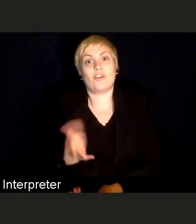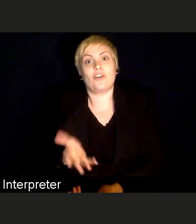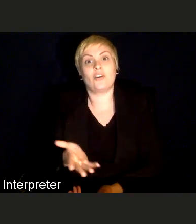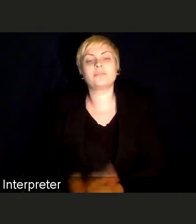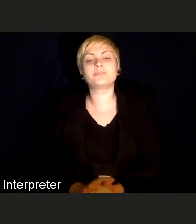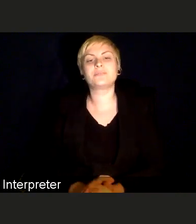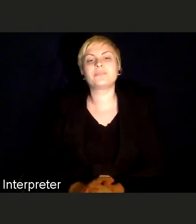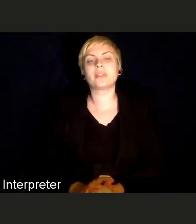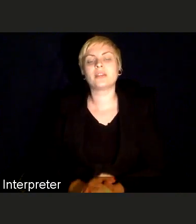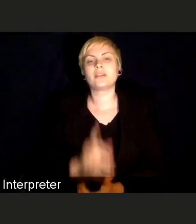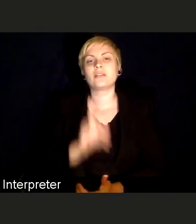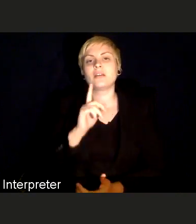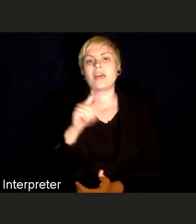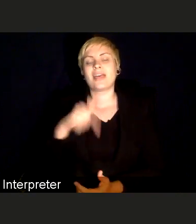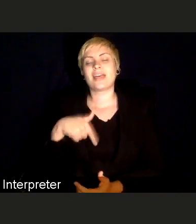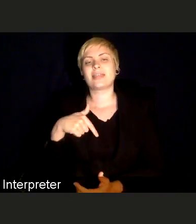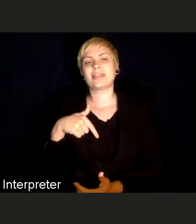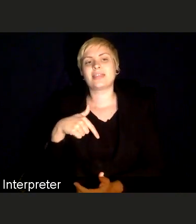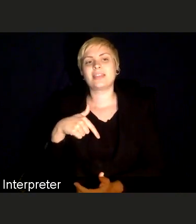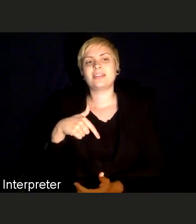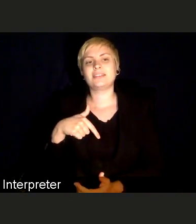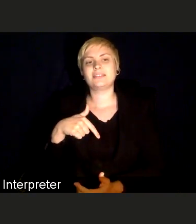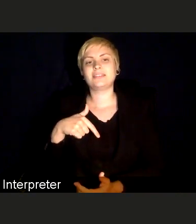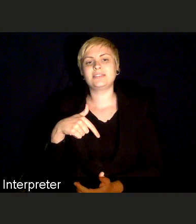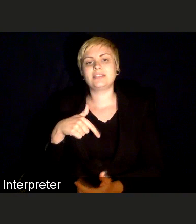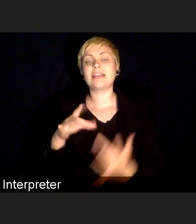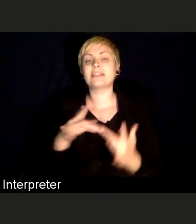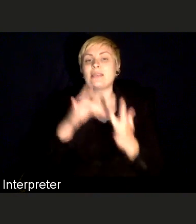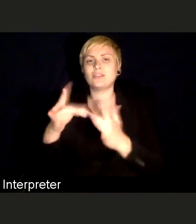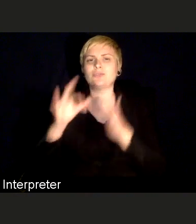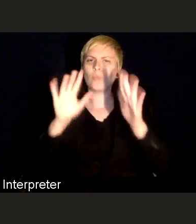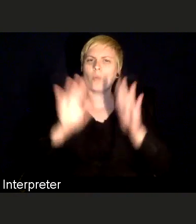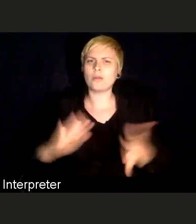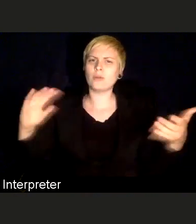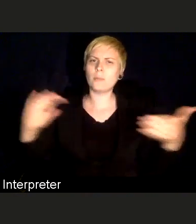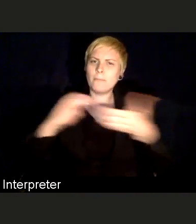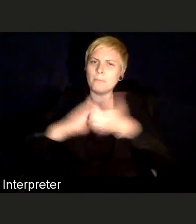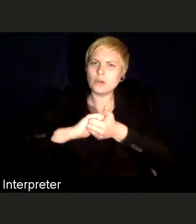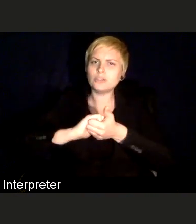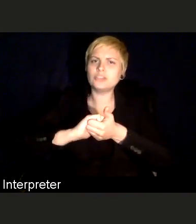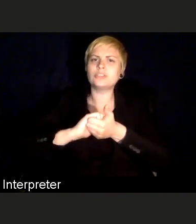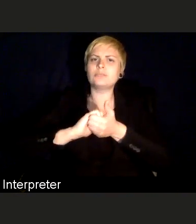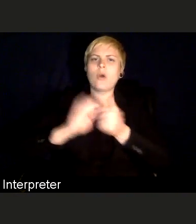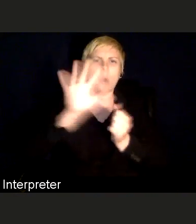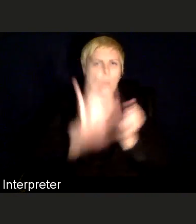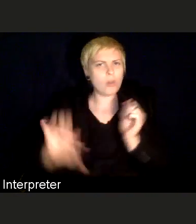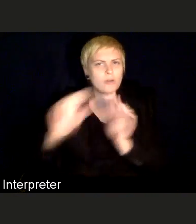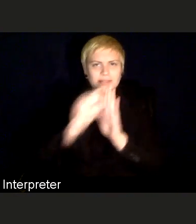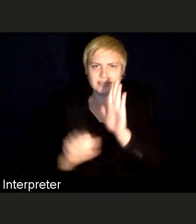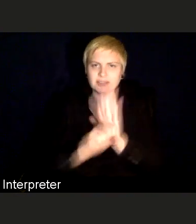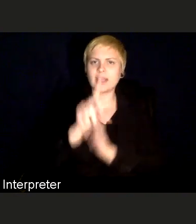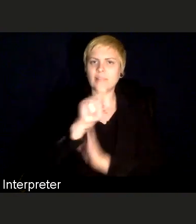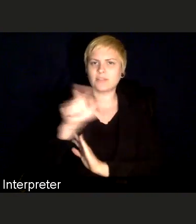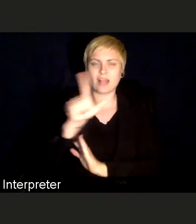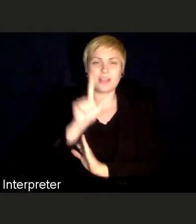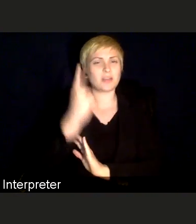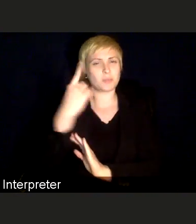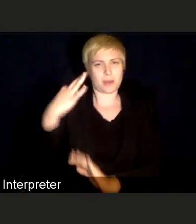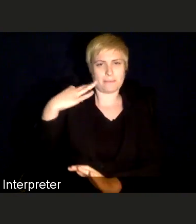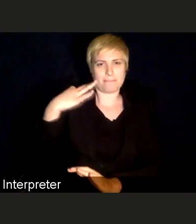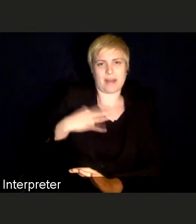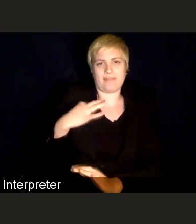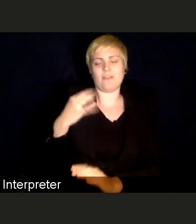It's led to, I think, a great partnership across the state of Delaware. That's one of the benefits of being in a small state. So we